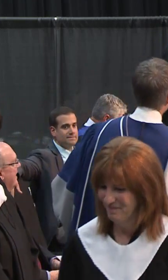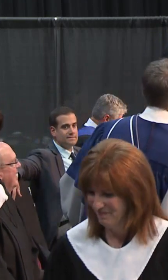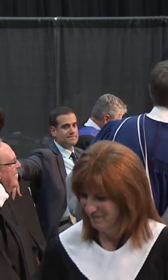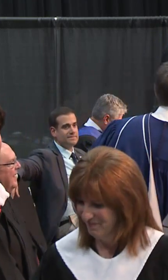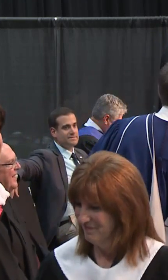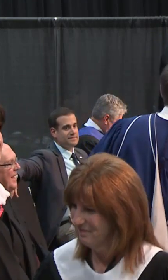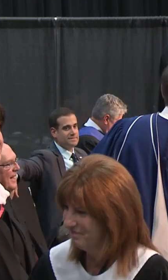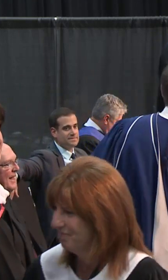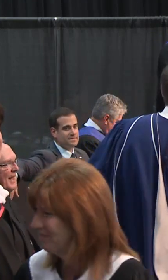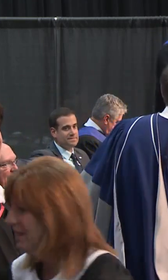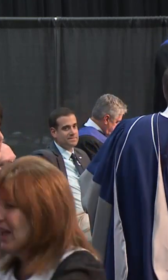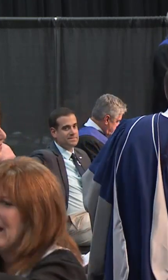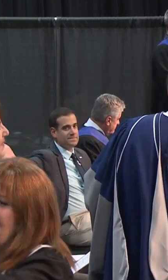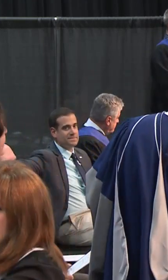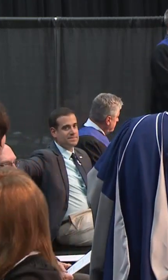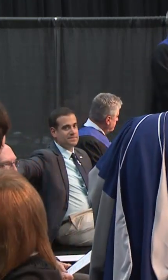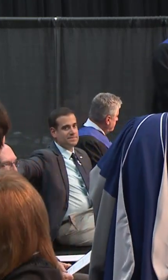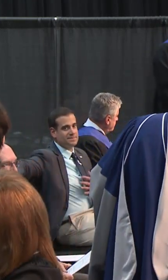Morning.